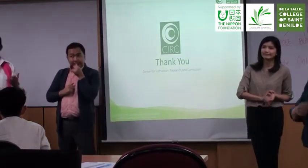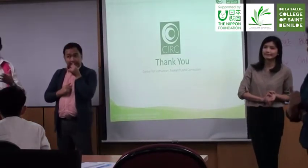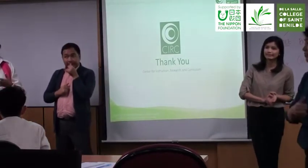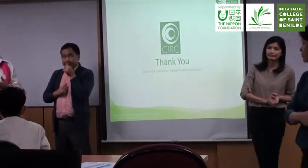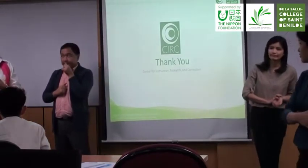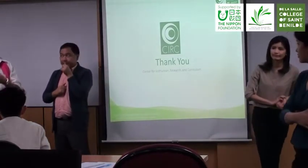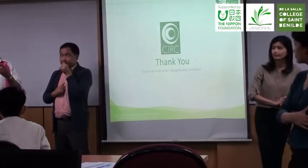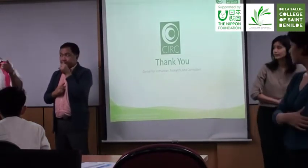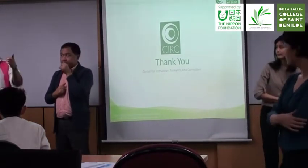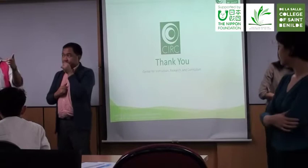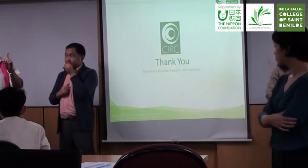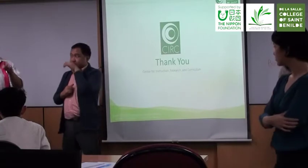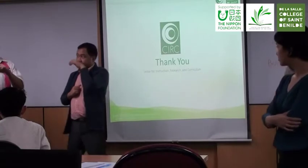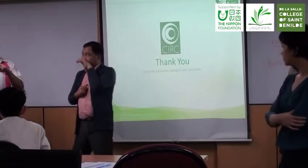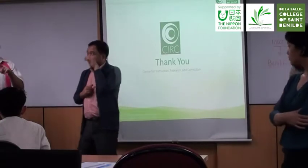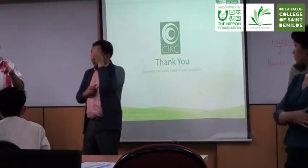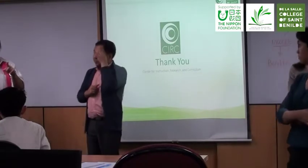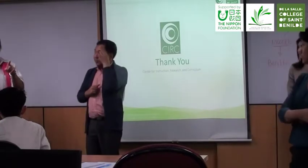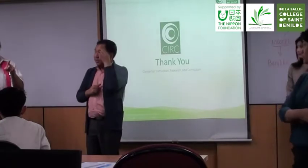Okay.